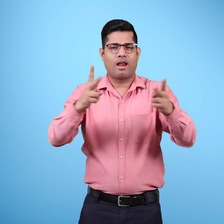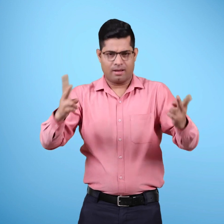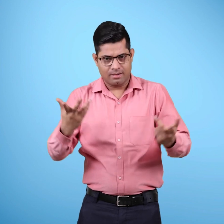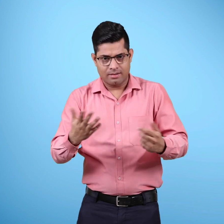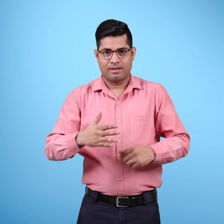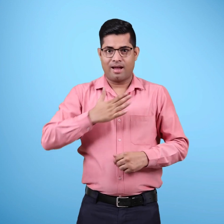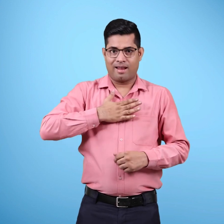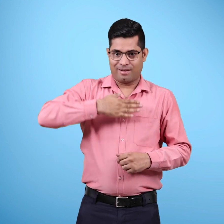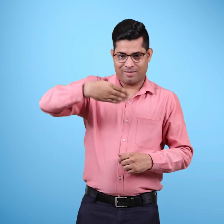Some have green leaves,